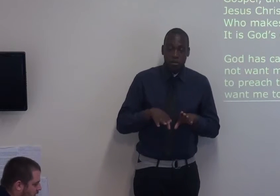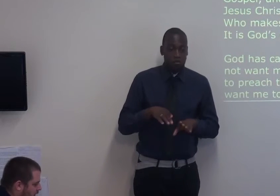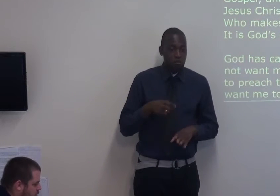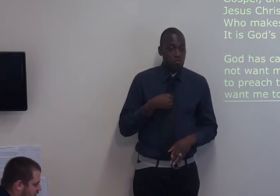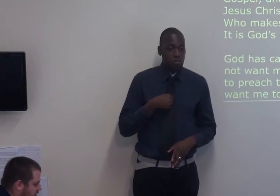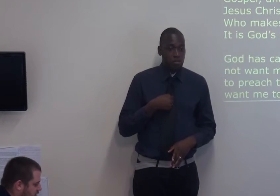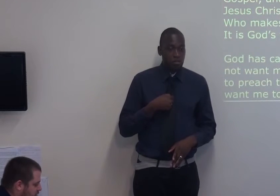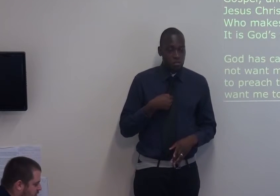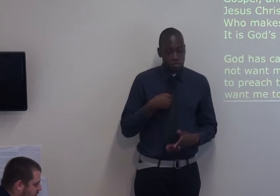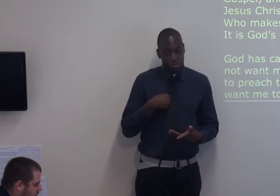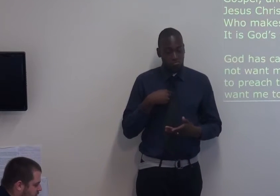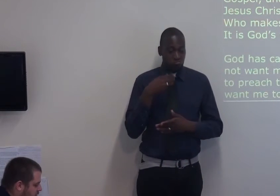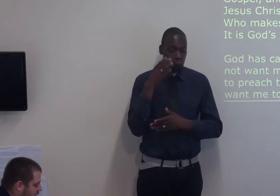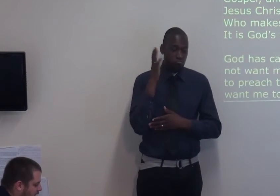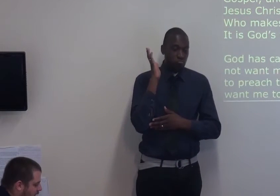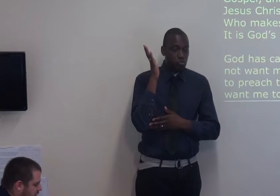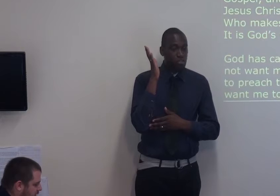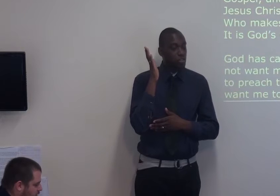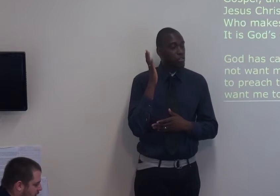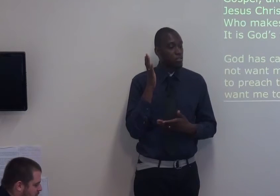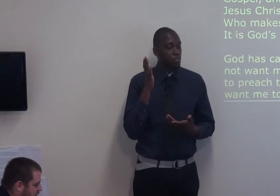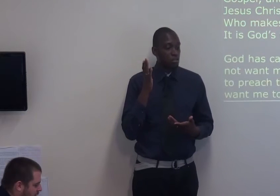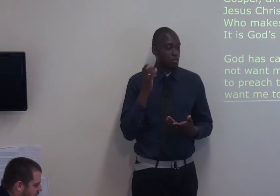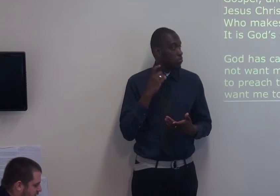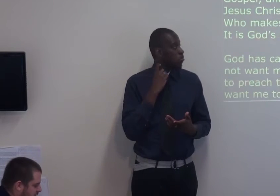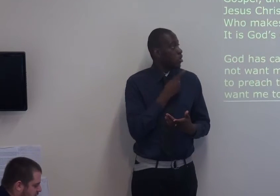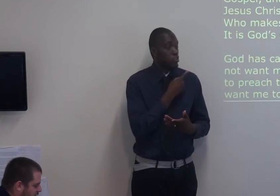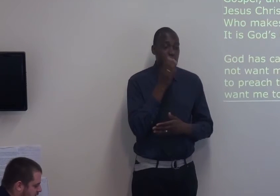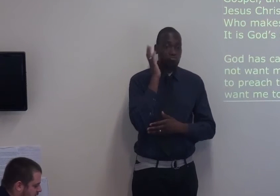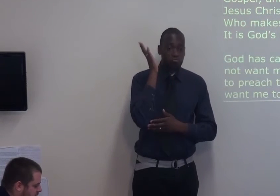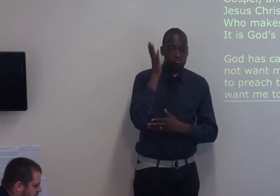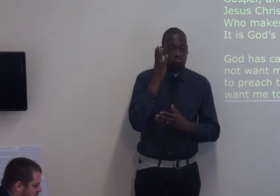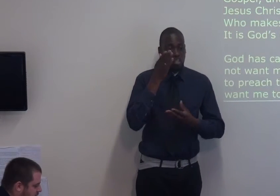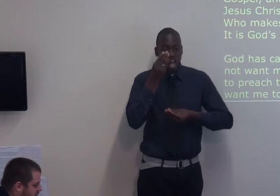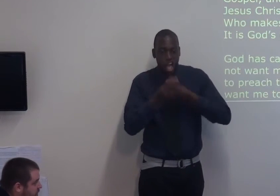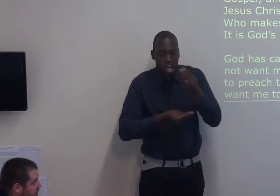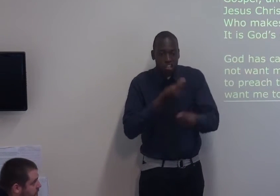I preach the gospel and tell people about Jesus Christ.